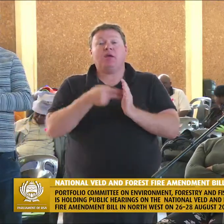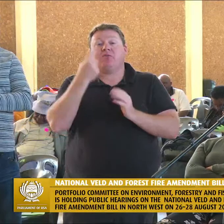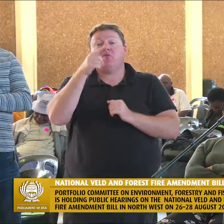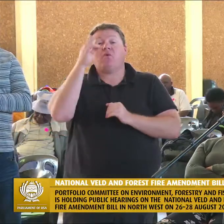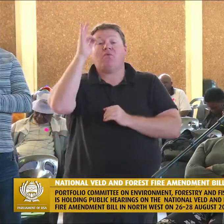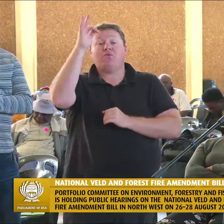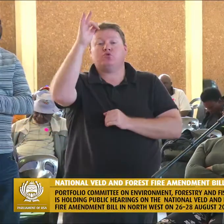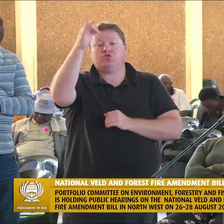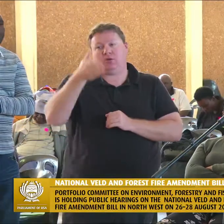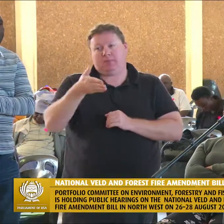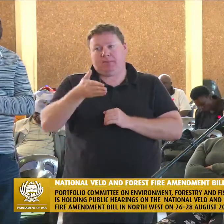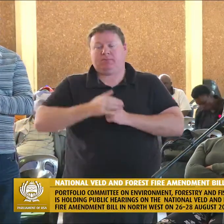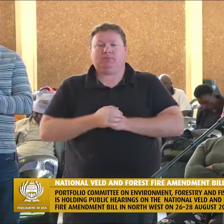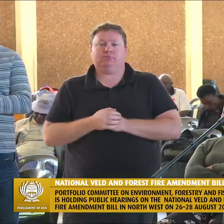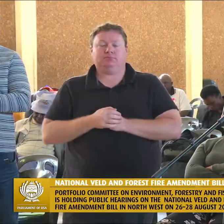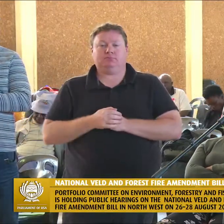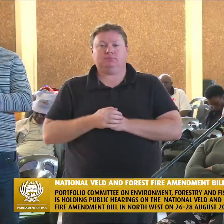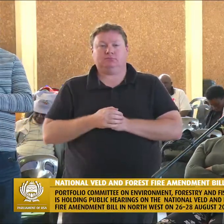of